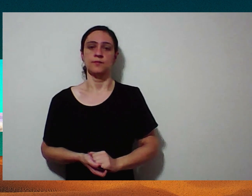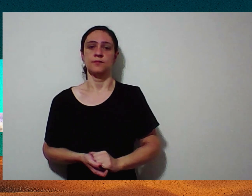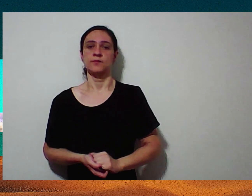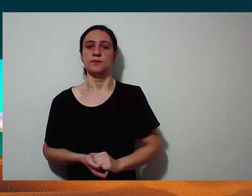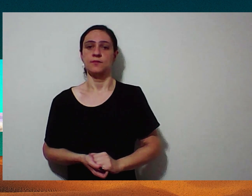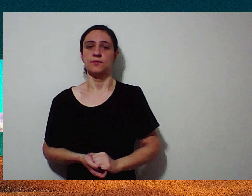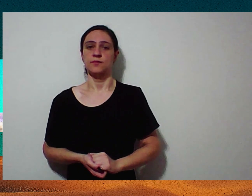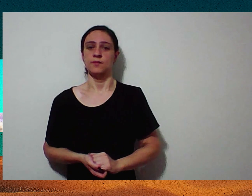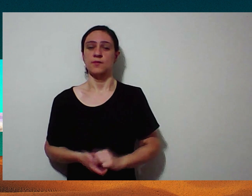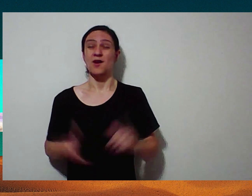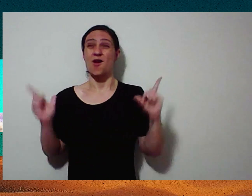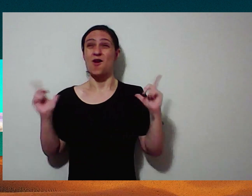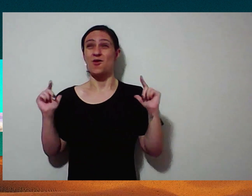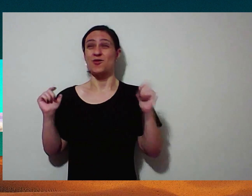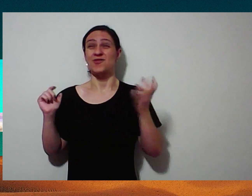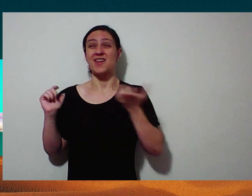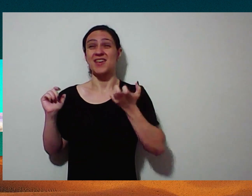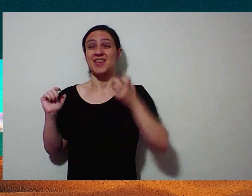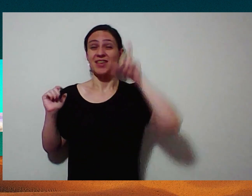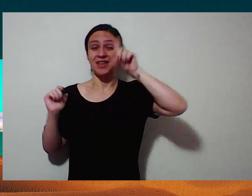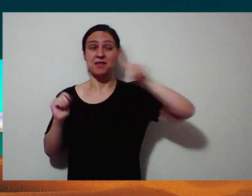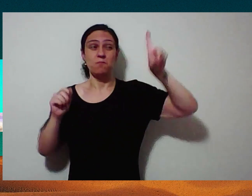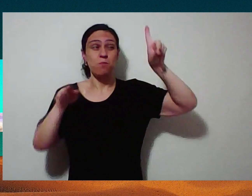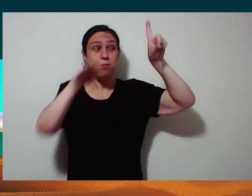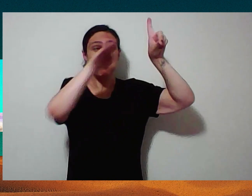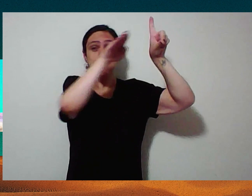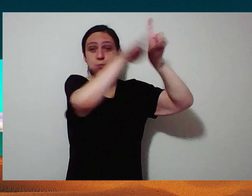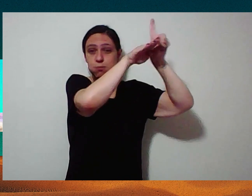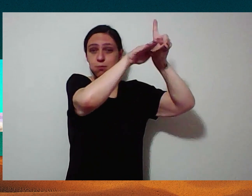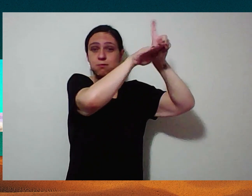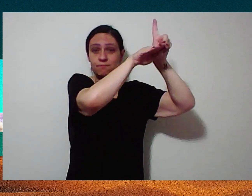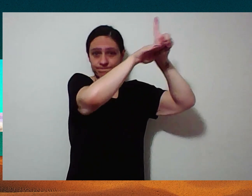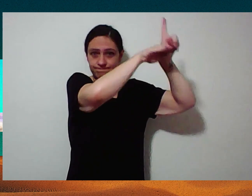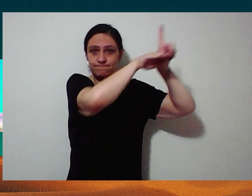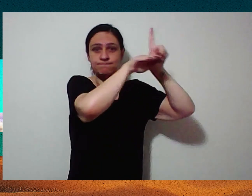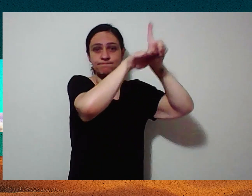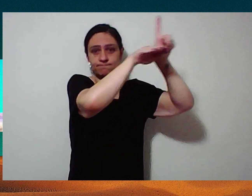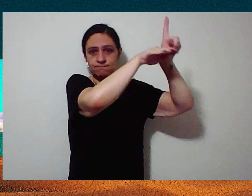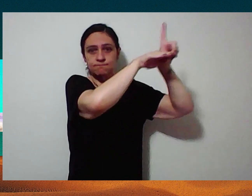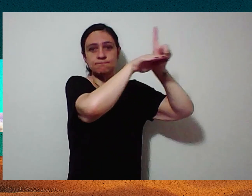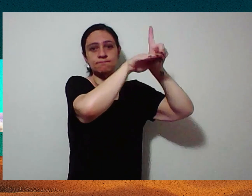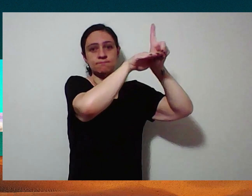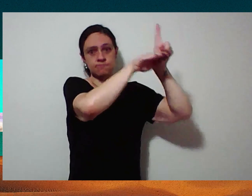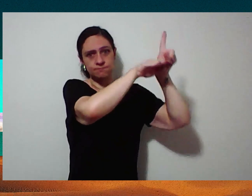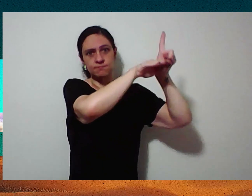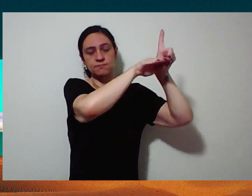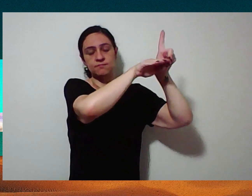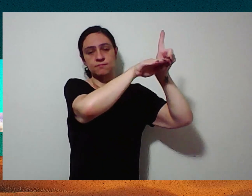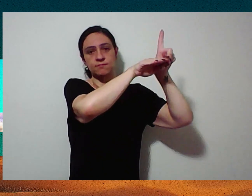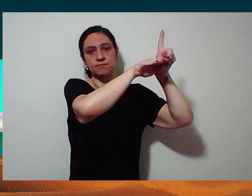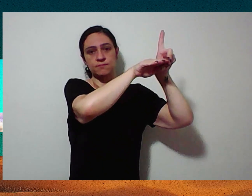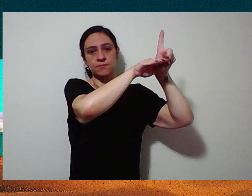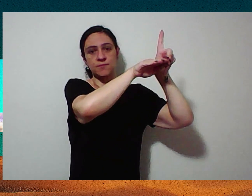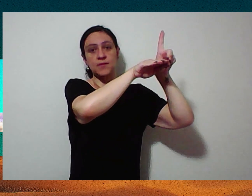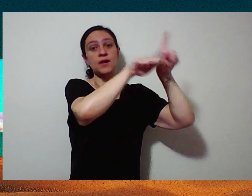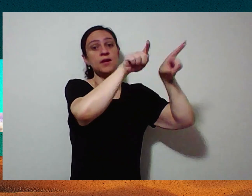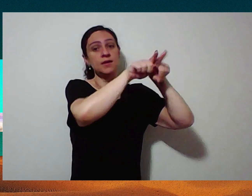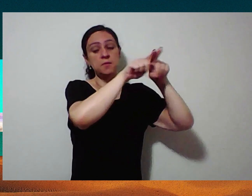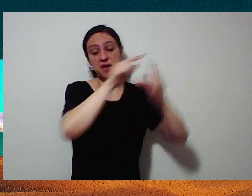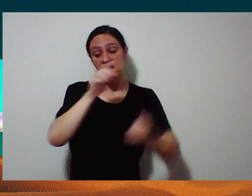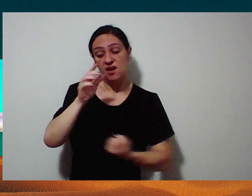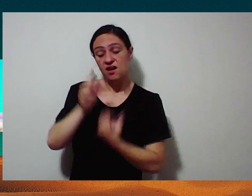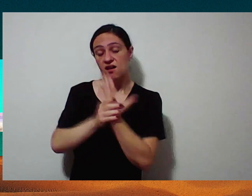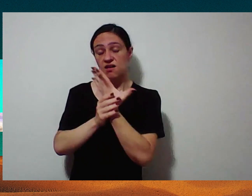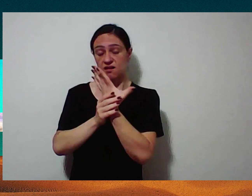ser rei adjunto de Deus nas questões da criação. He desired to be